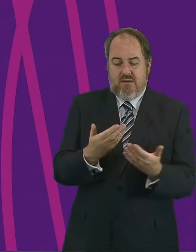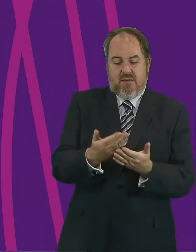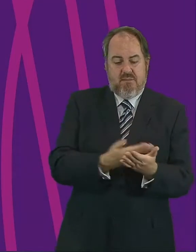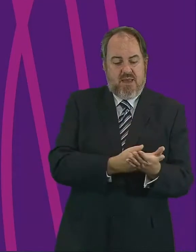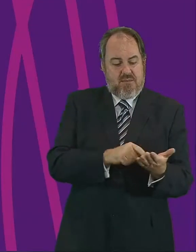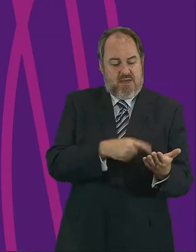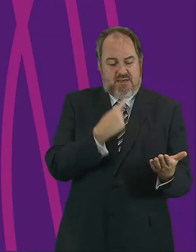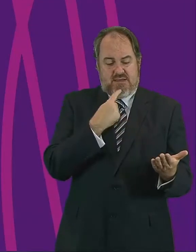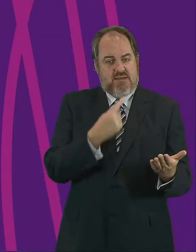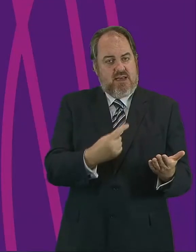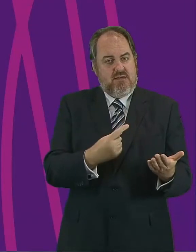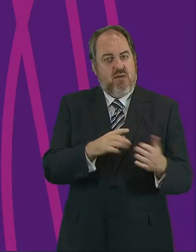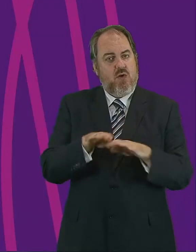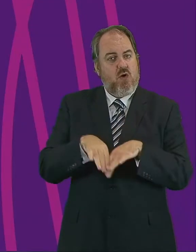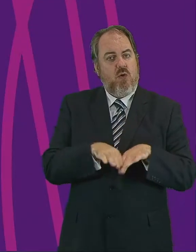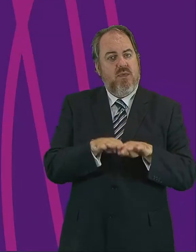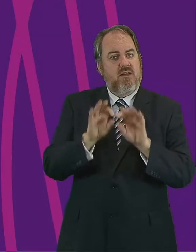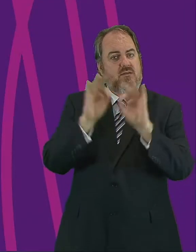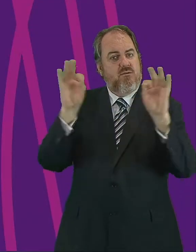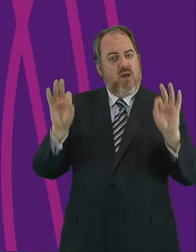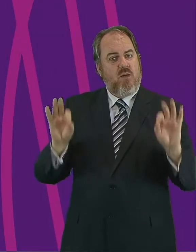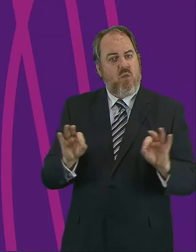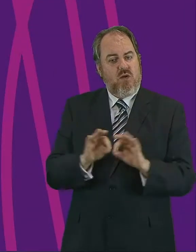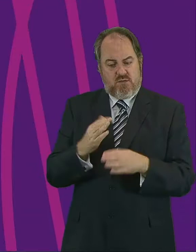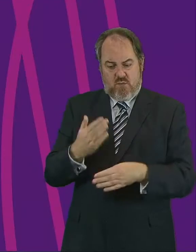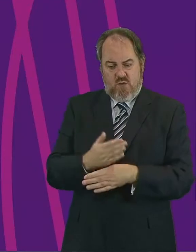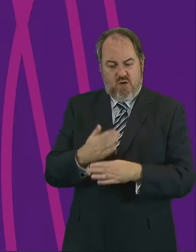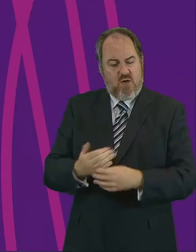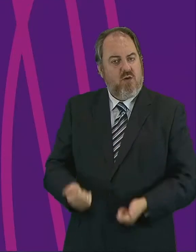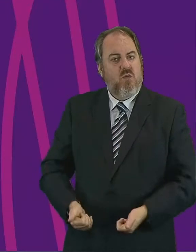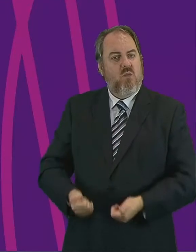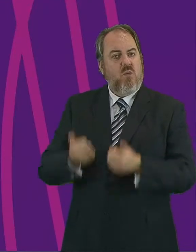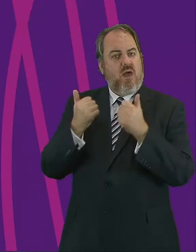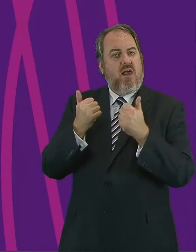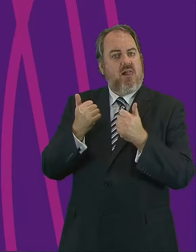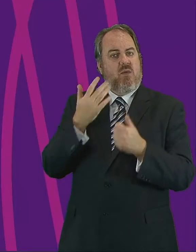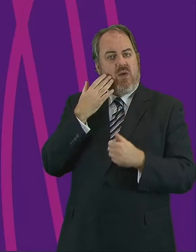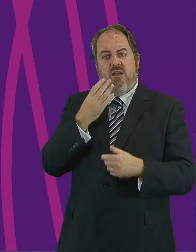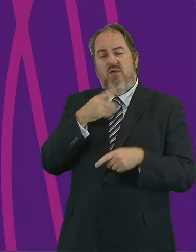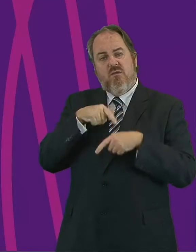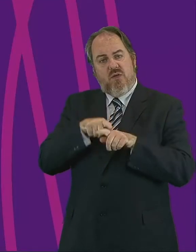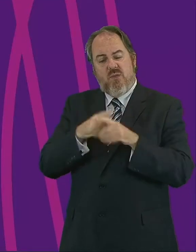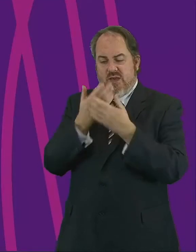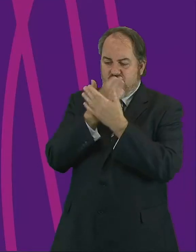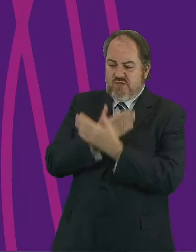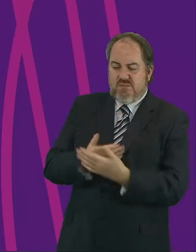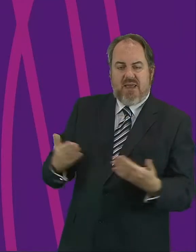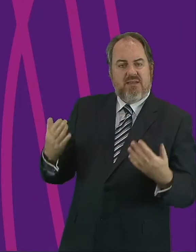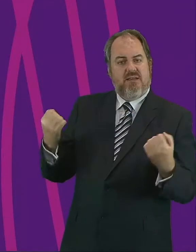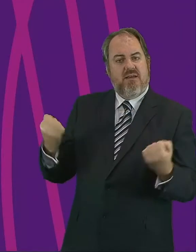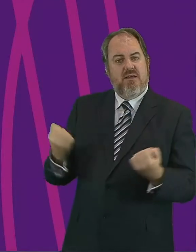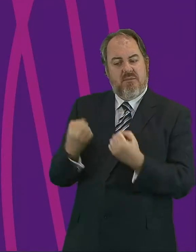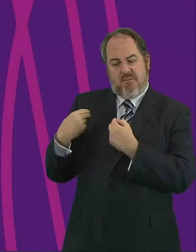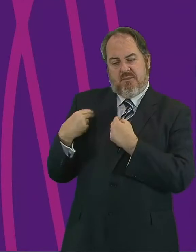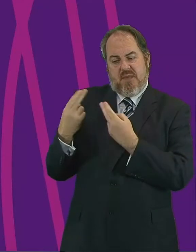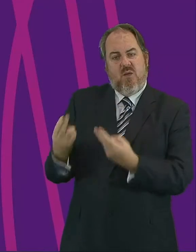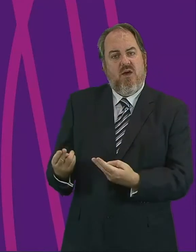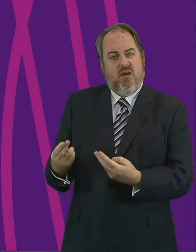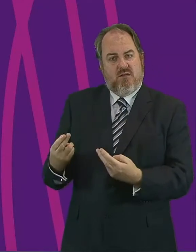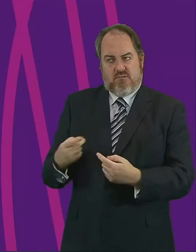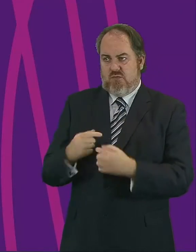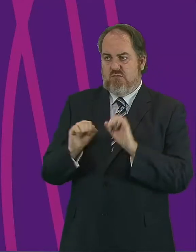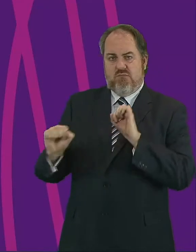correctly that common frameworks can and do work within the devolution settlements and respect the democratic accountability of the devolved